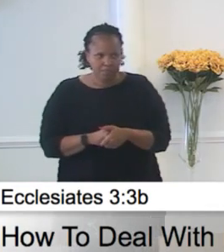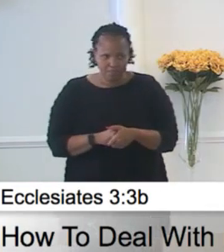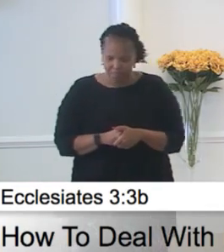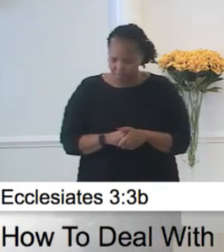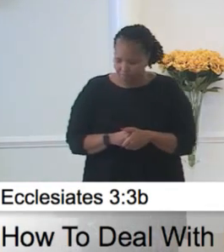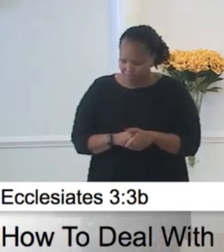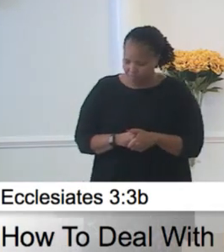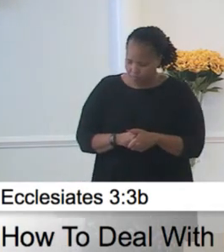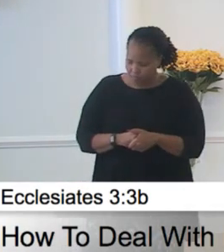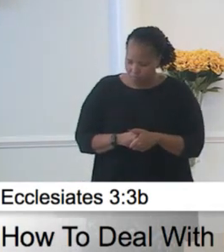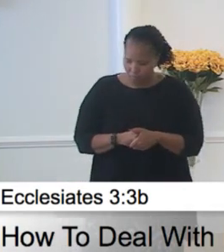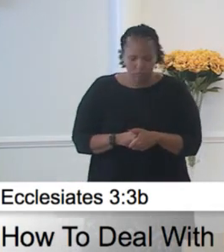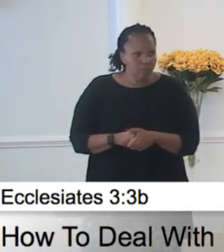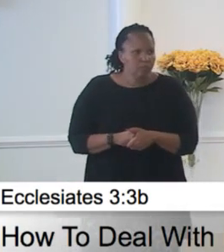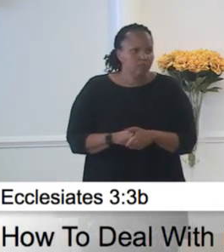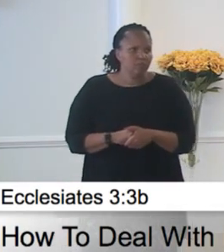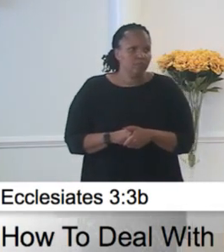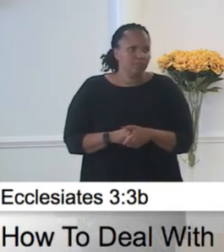Okay. Okay.